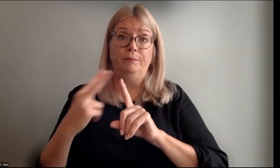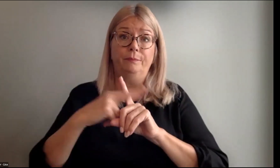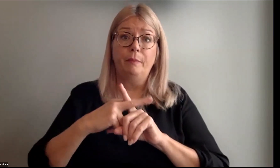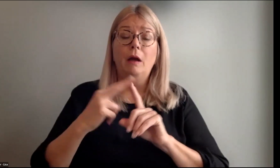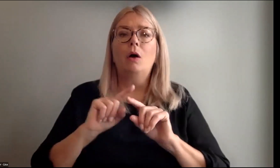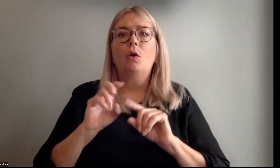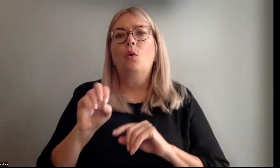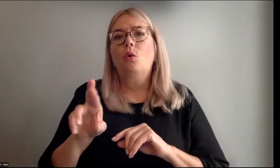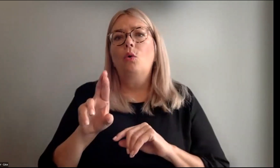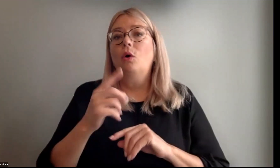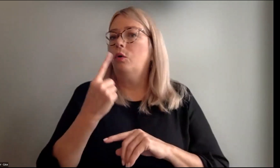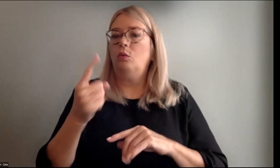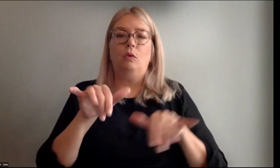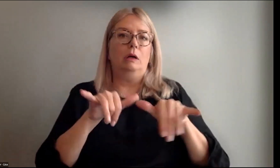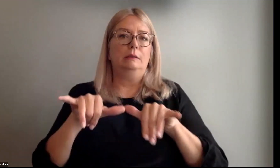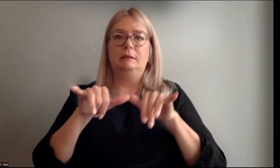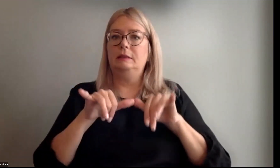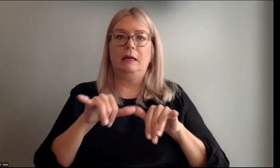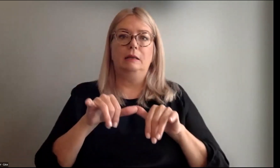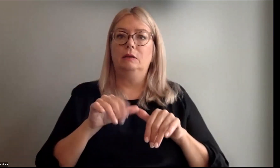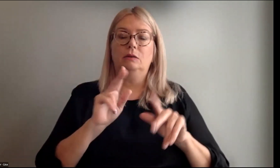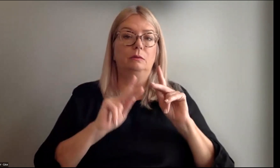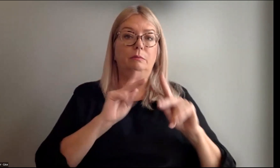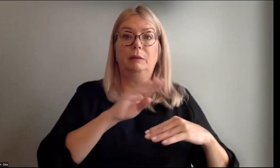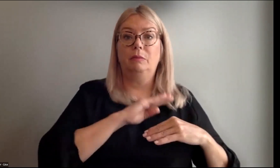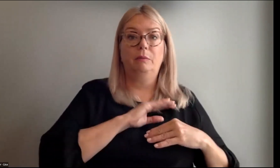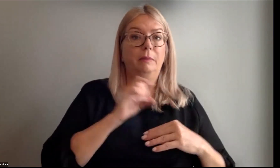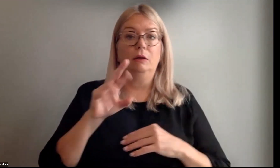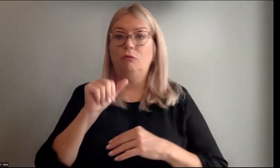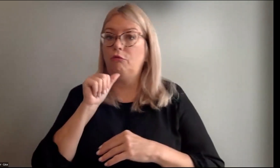is one standard and either folks need it or they don't.